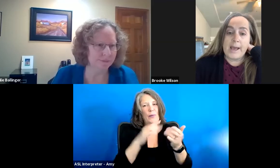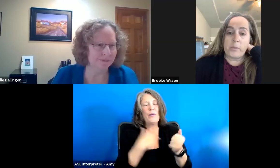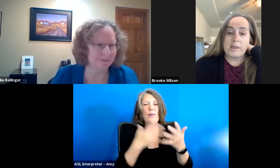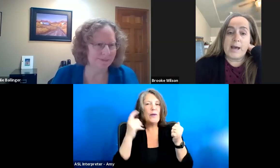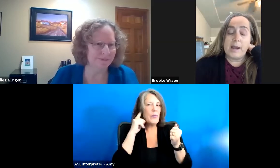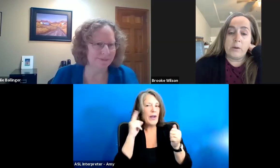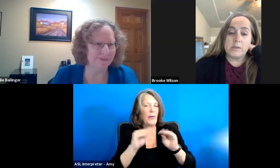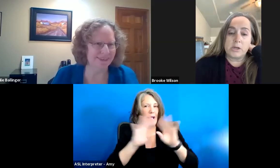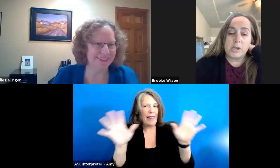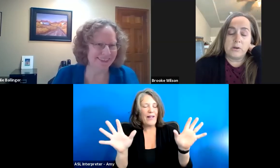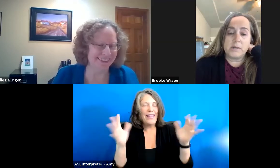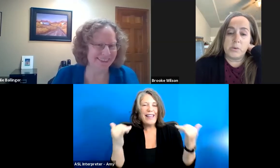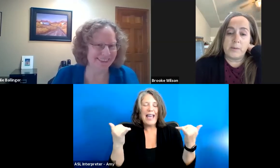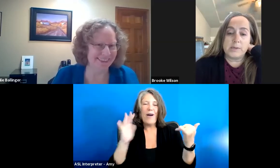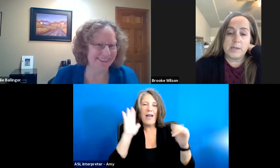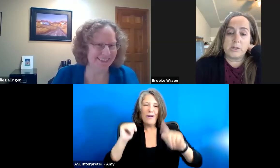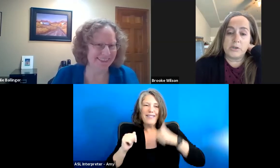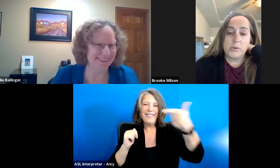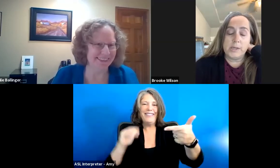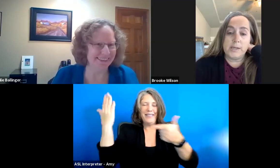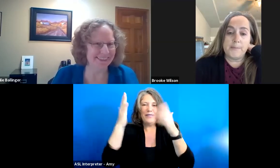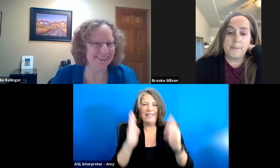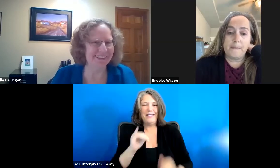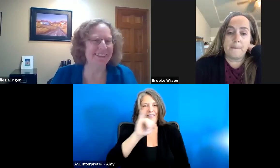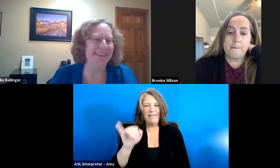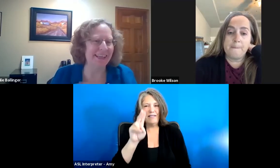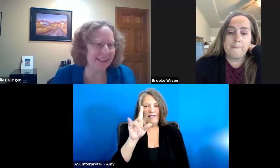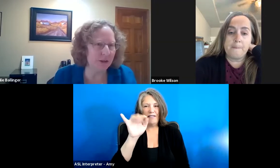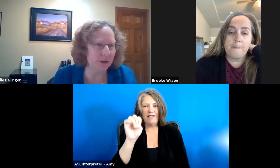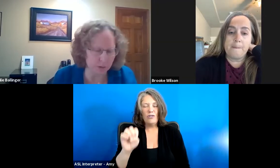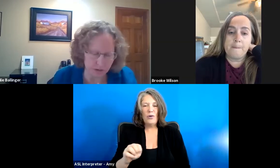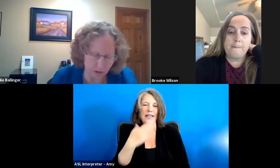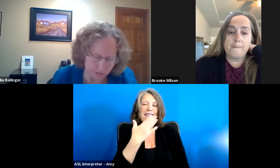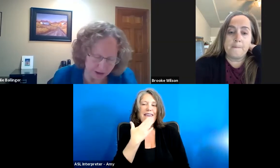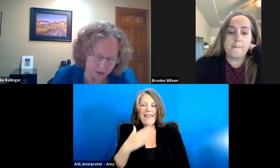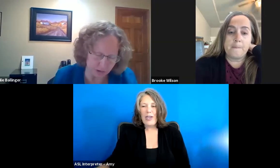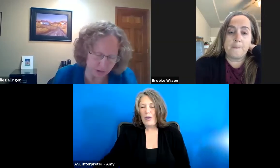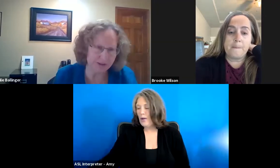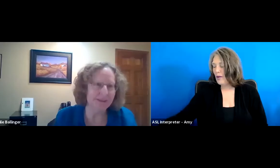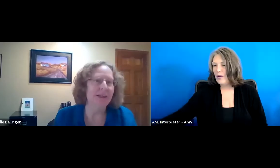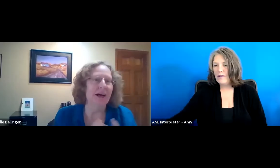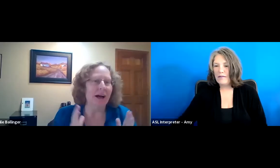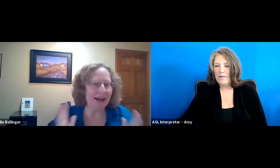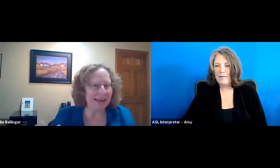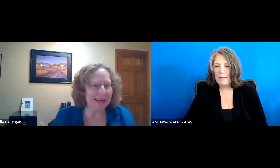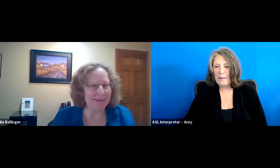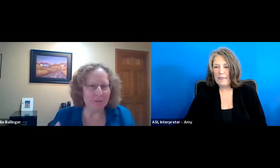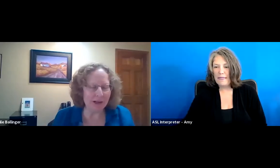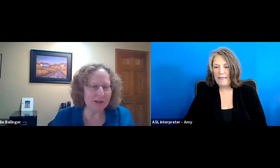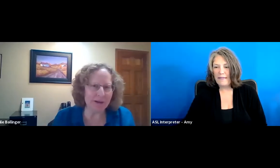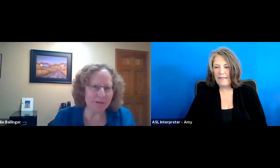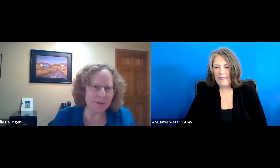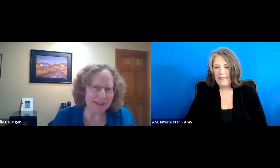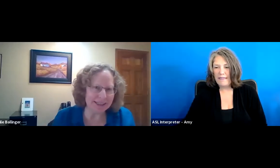today. And with that, I will turn it over to our presenter, Julie. Thank you so much.